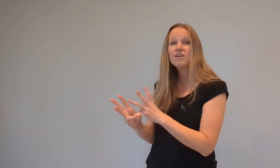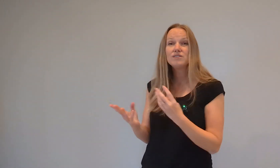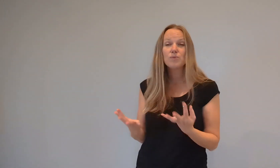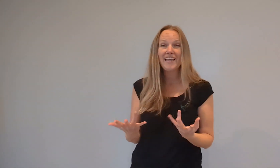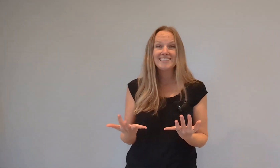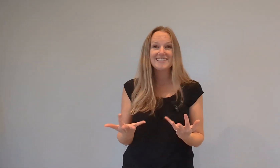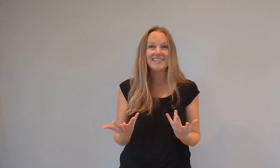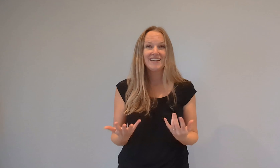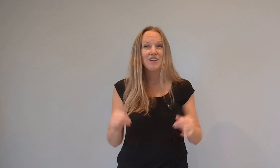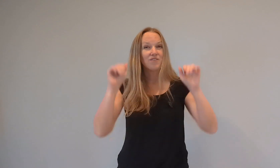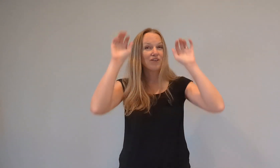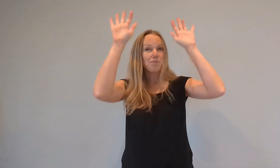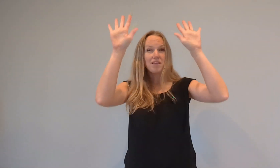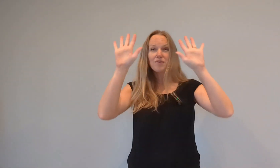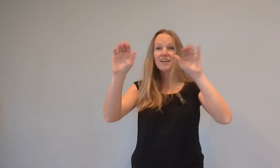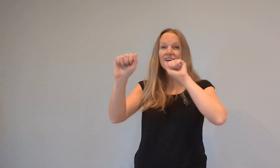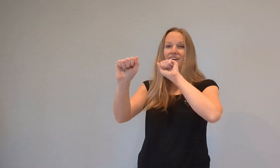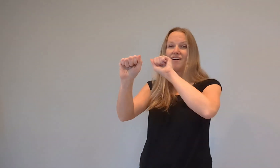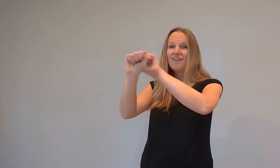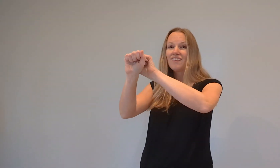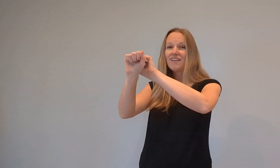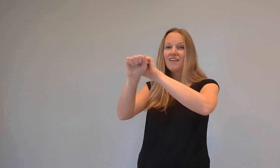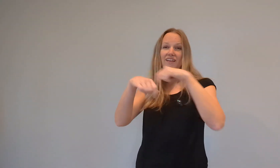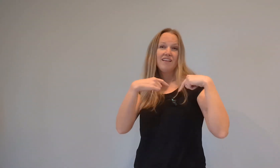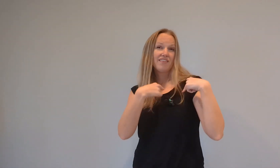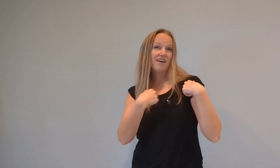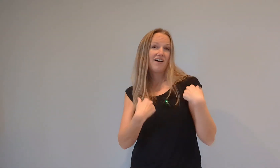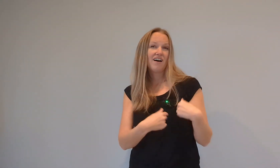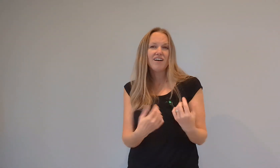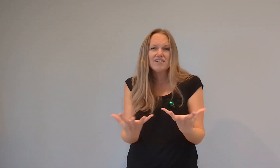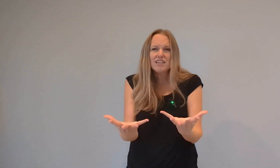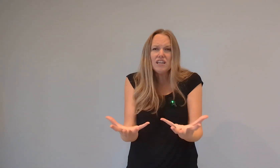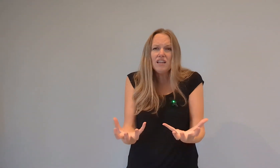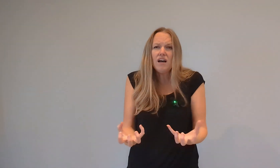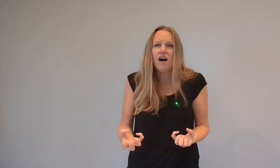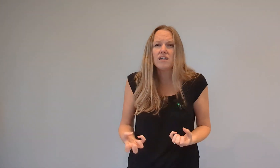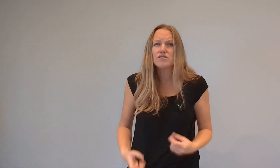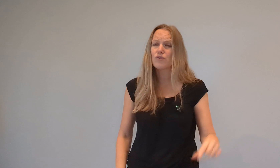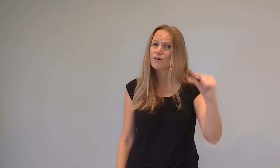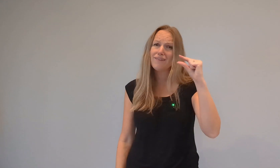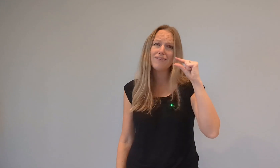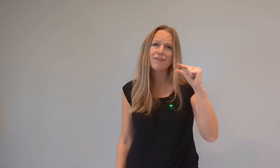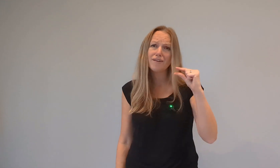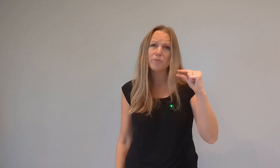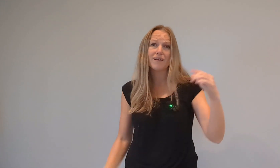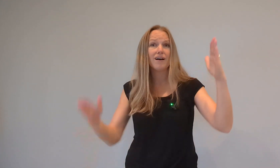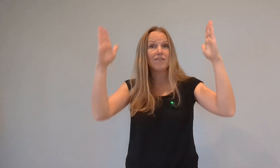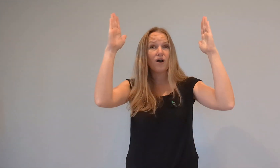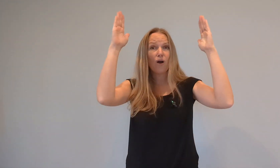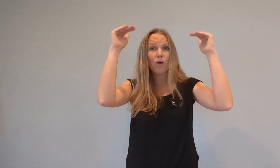world waits for a miracle. The heart longs for a little bit of